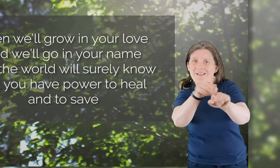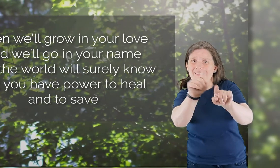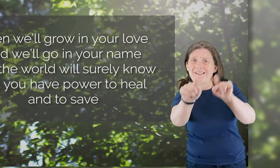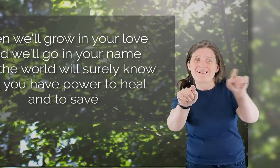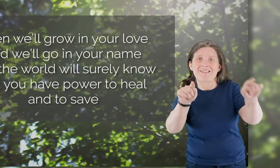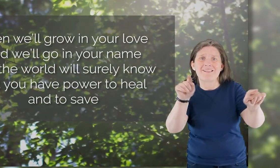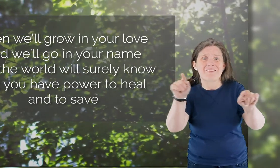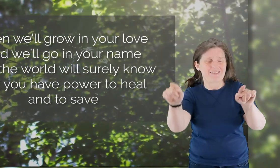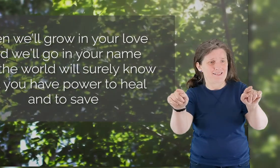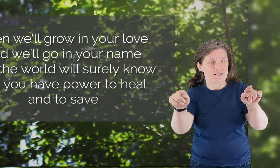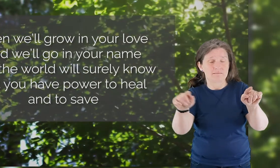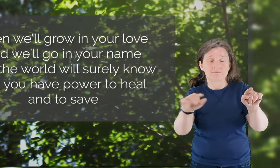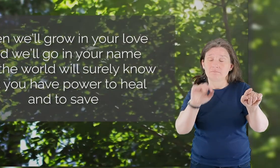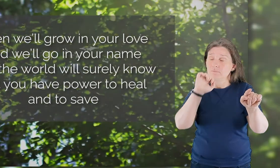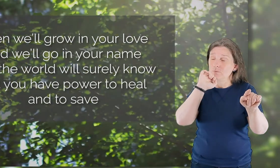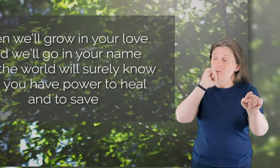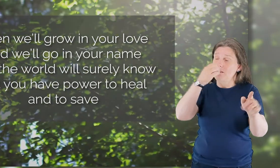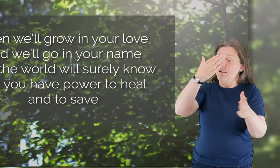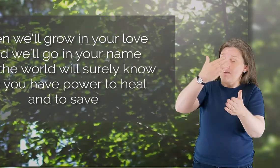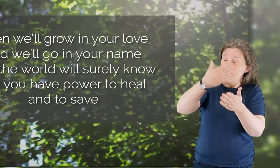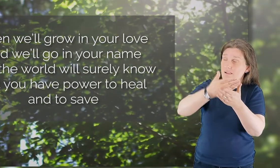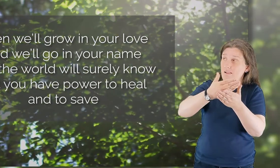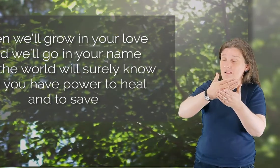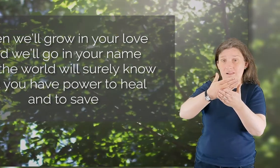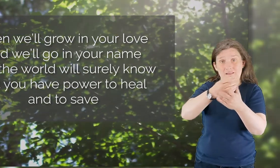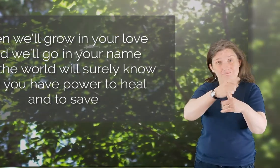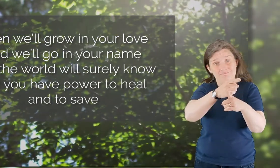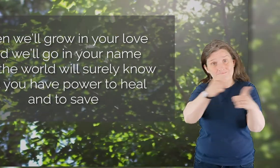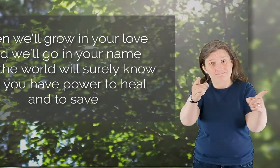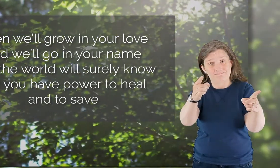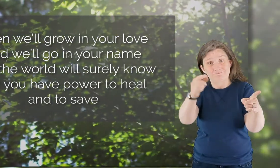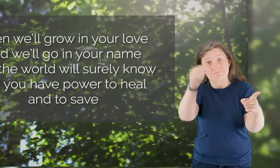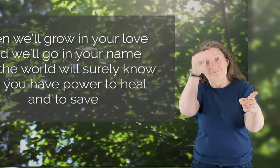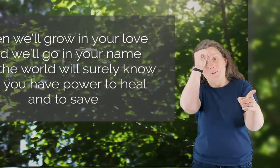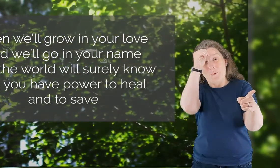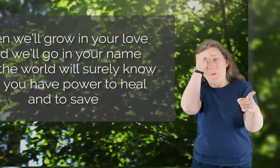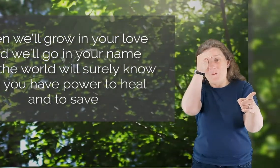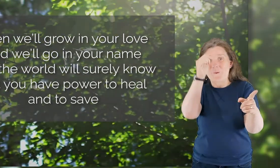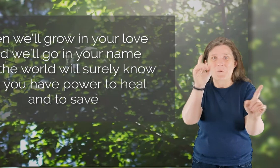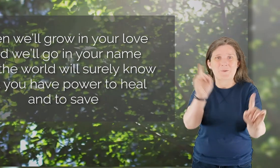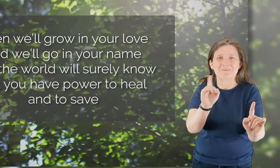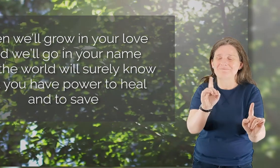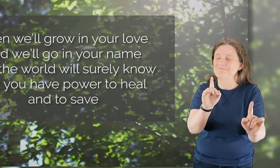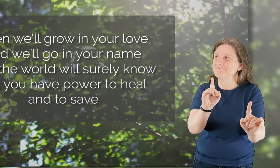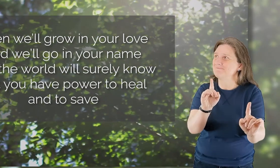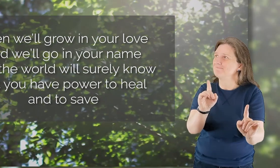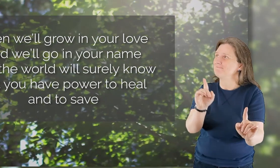that the world will surely know